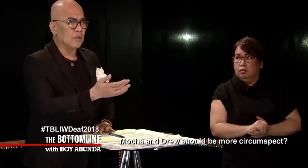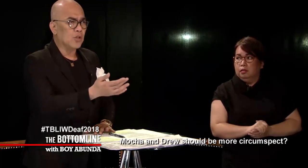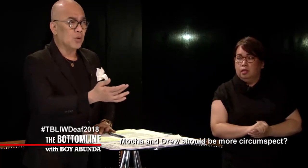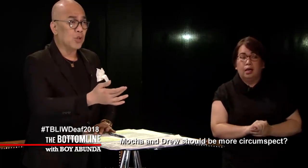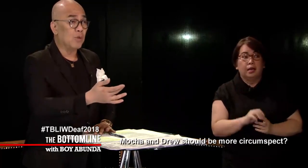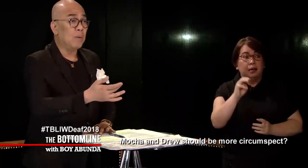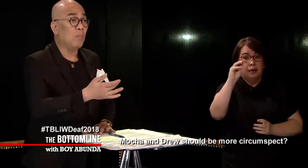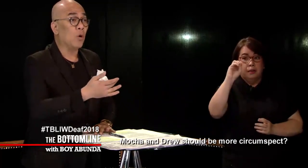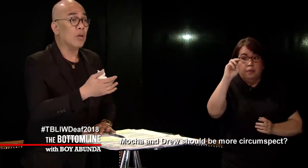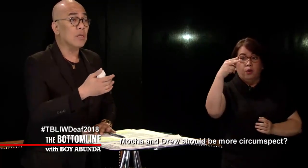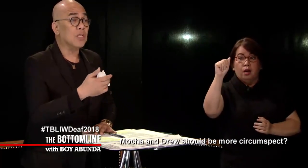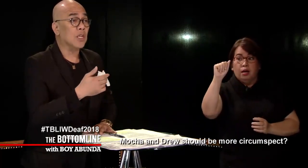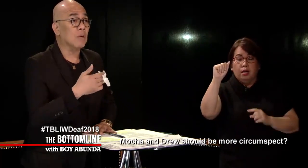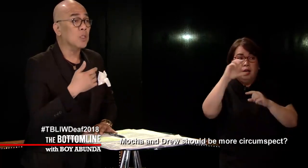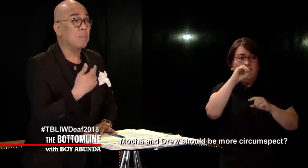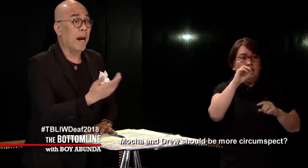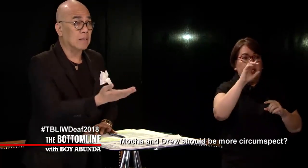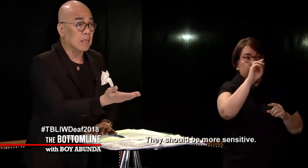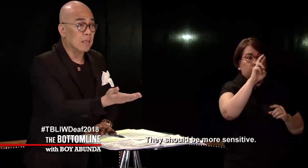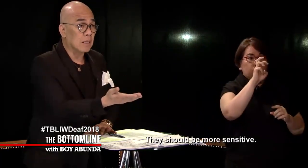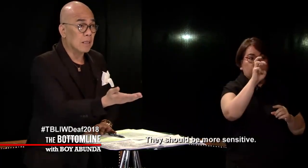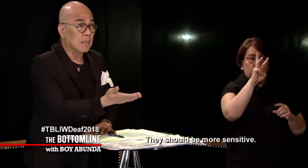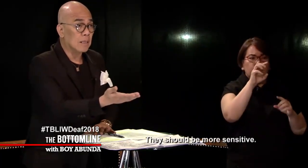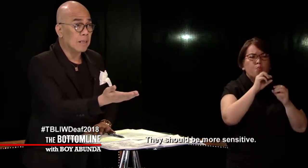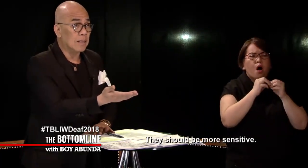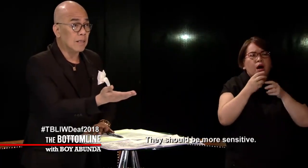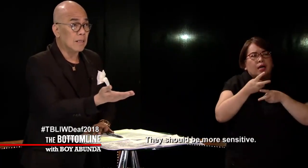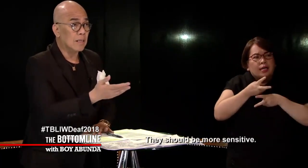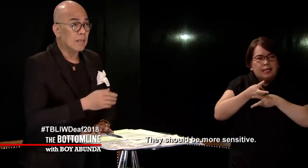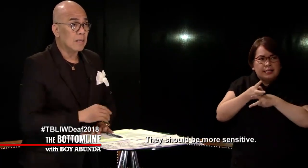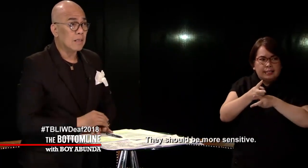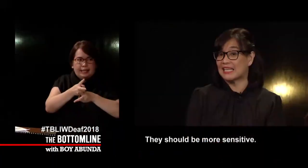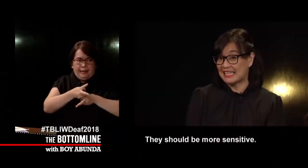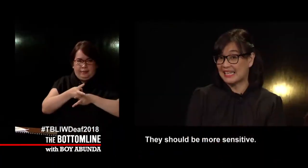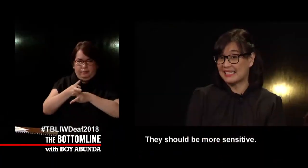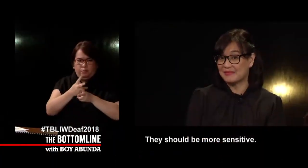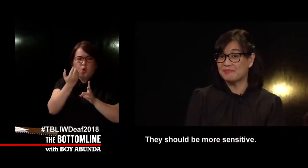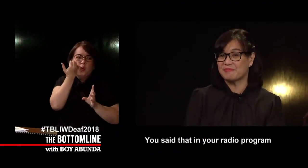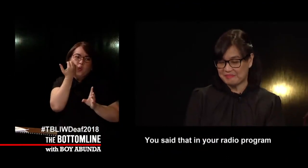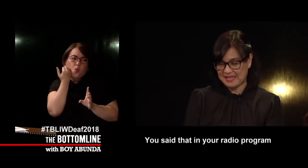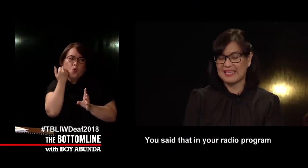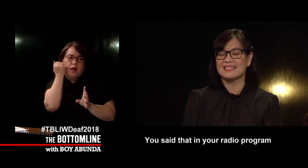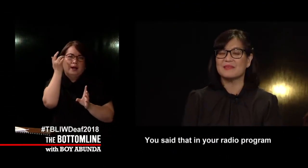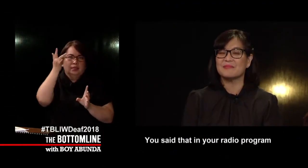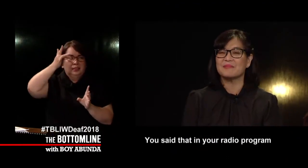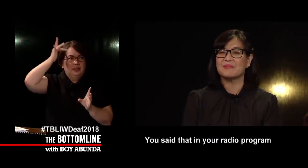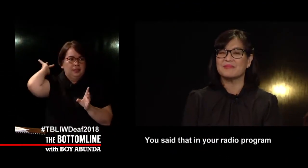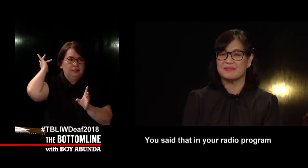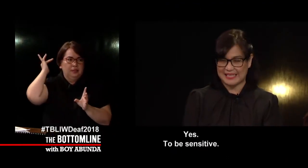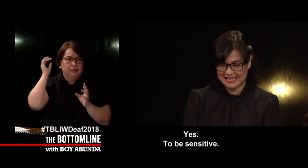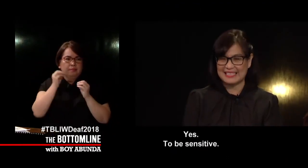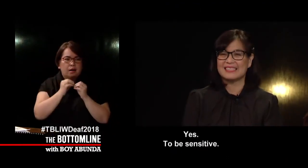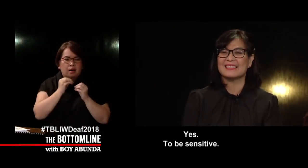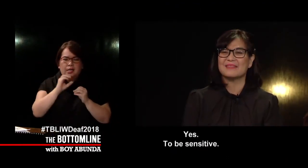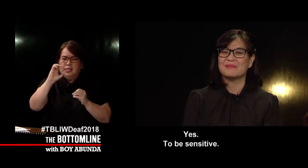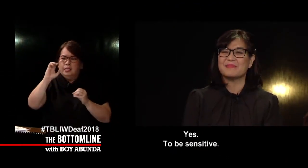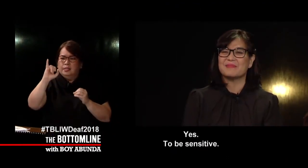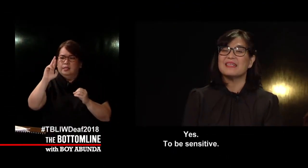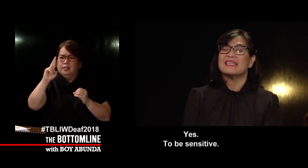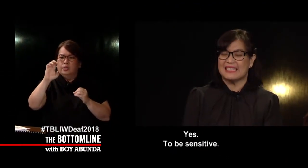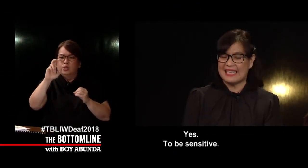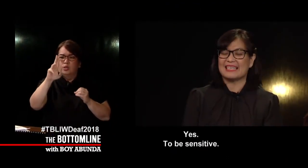Mocha and Drew should be more circumspect. Medyo dapat sensitive lang sila. You said that in Yes. your radio program. Yes. Na